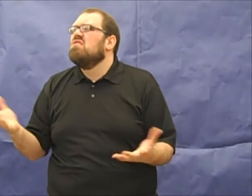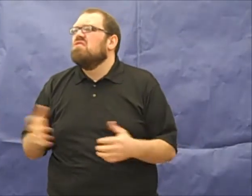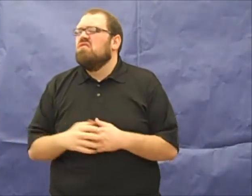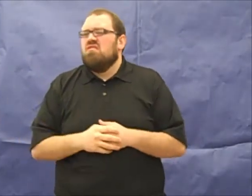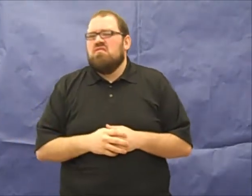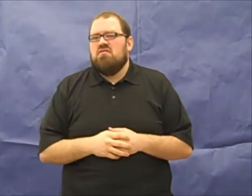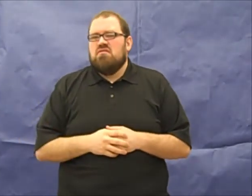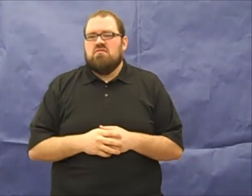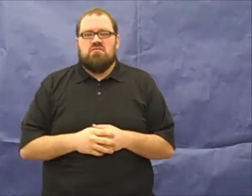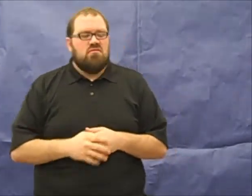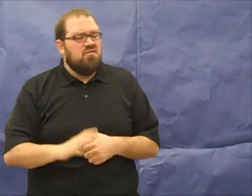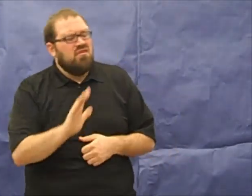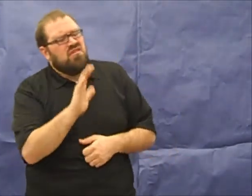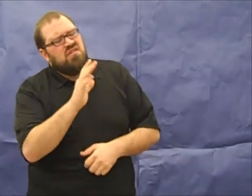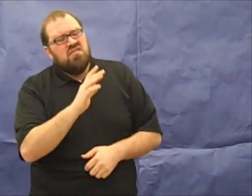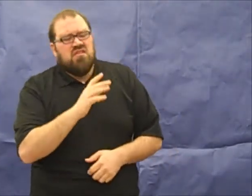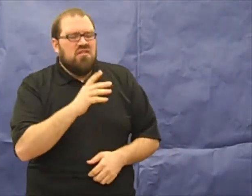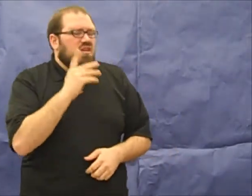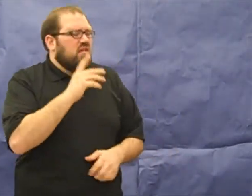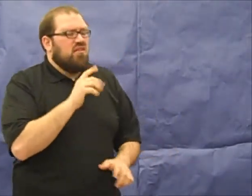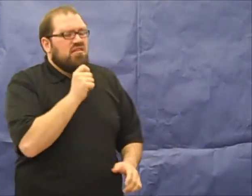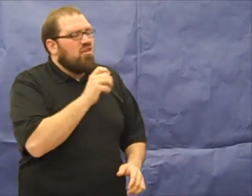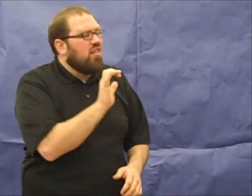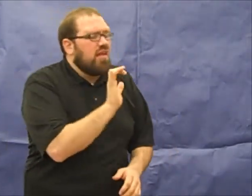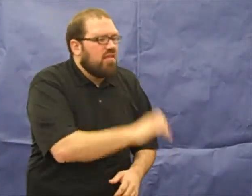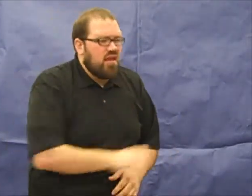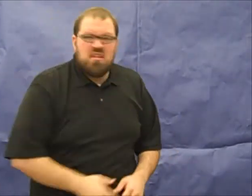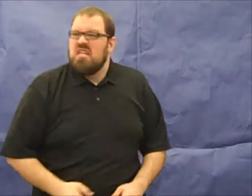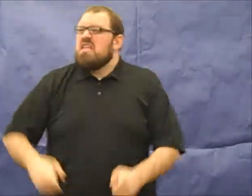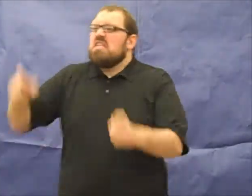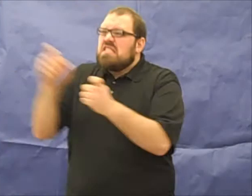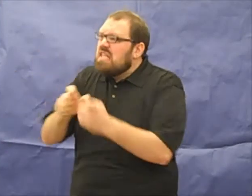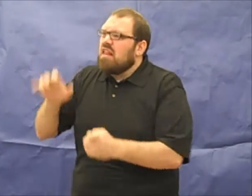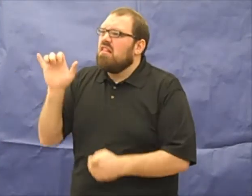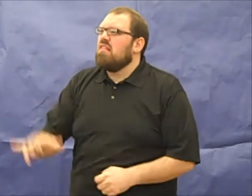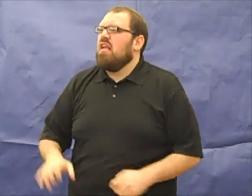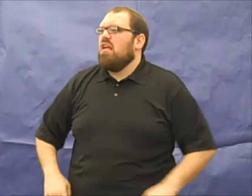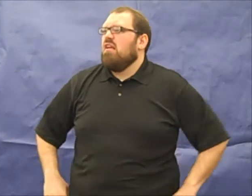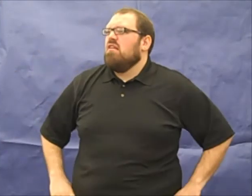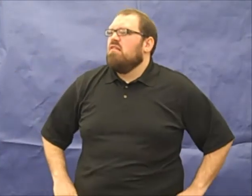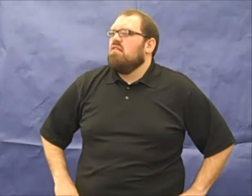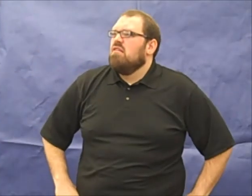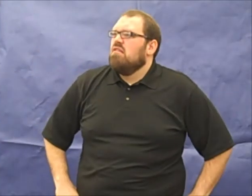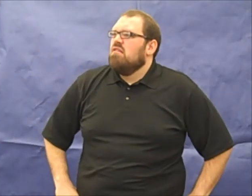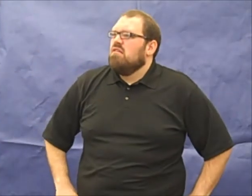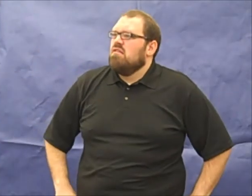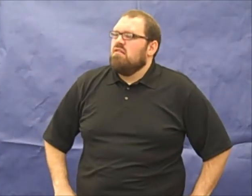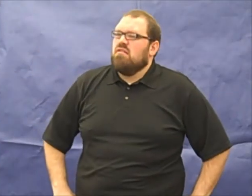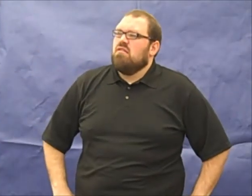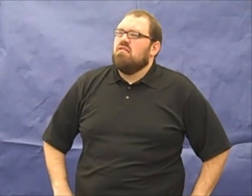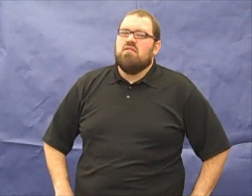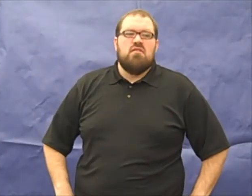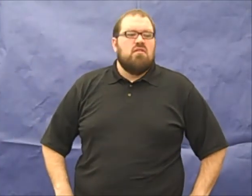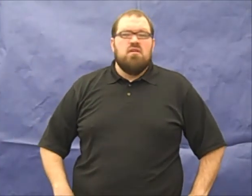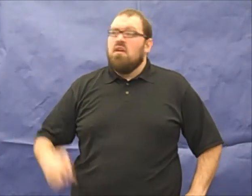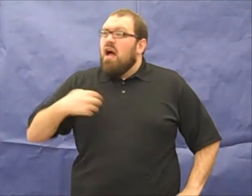It's not like that, Peter, I begin. It's exactly like that, he yells at me. I have people I care about